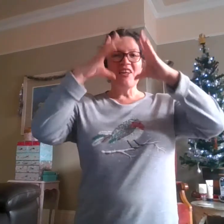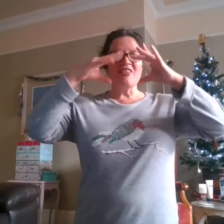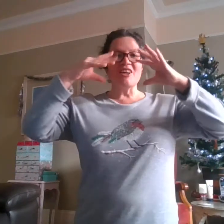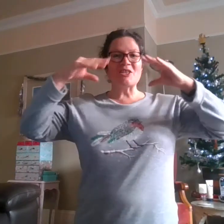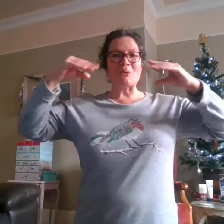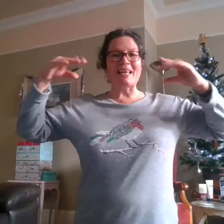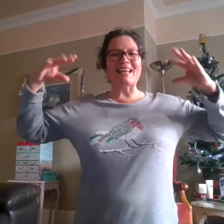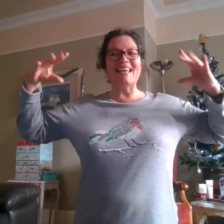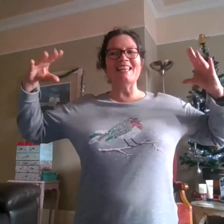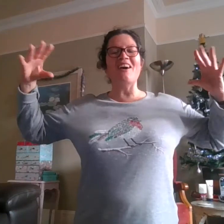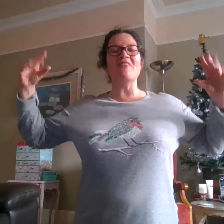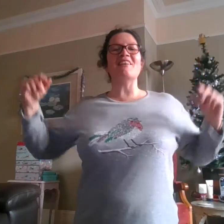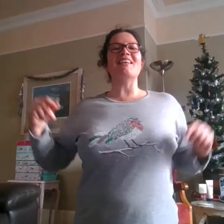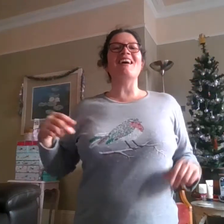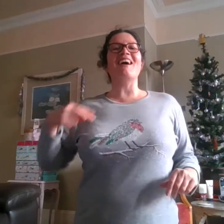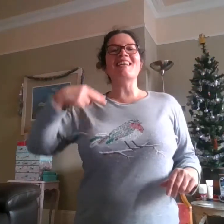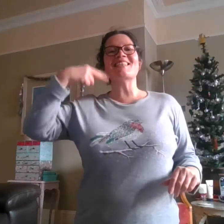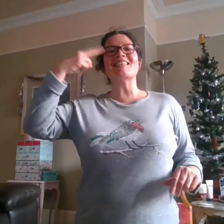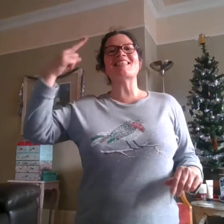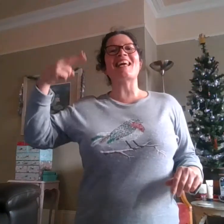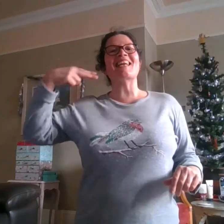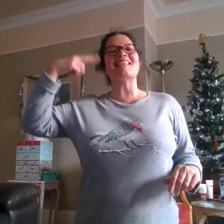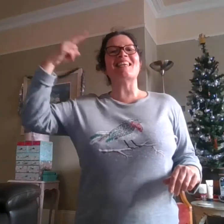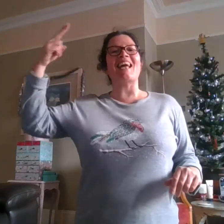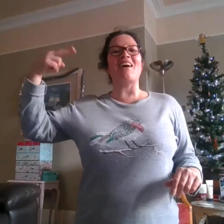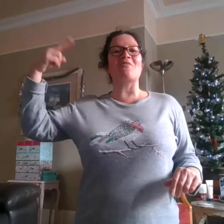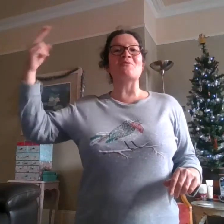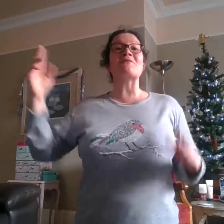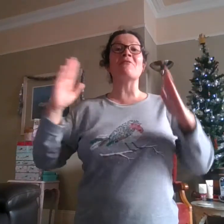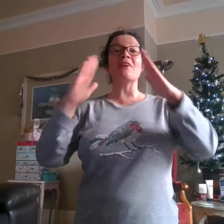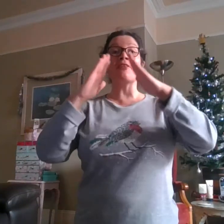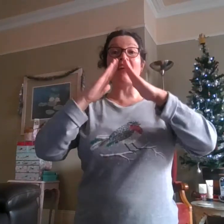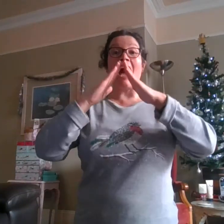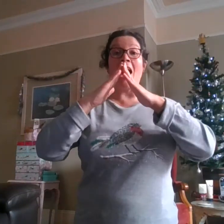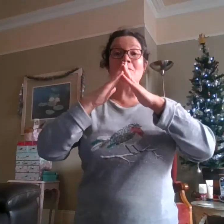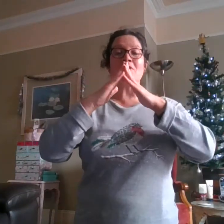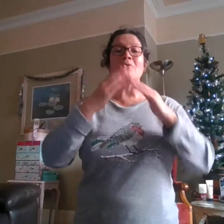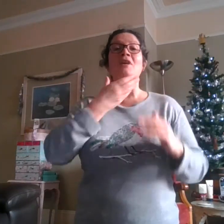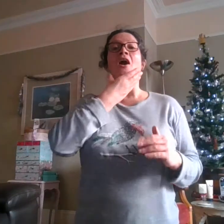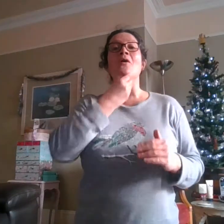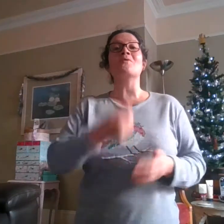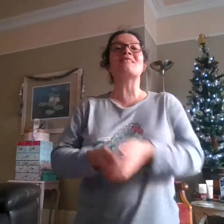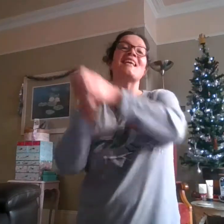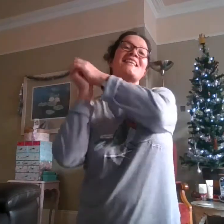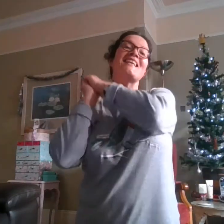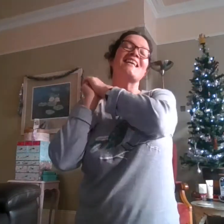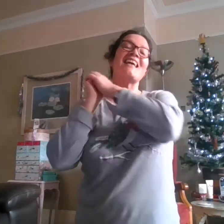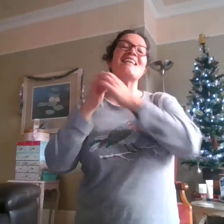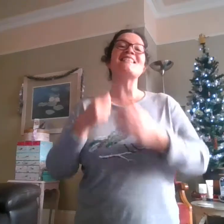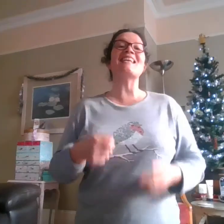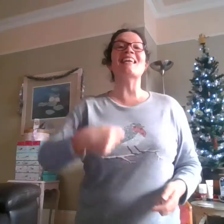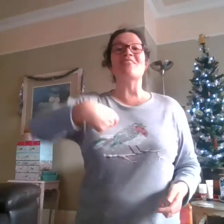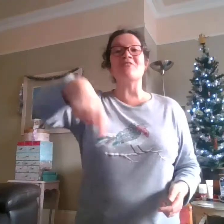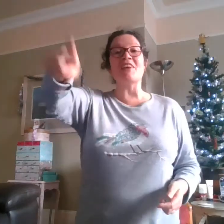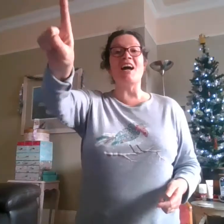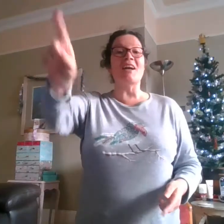The twinkling of the lights as Santa carols fill the household. Old Saint Nick has taken flight